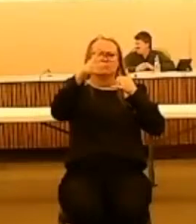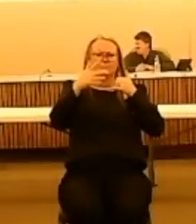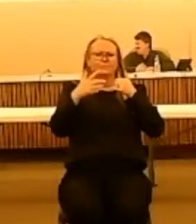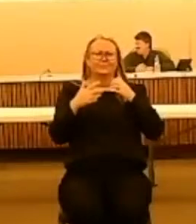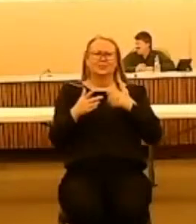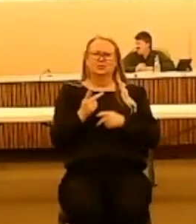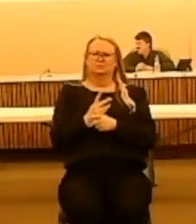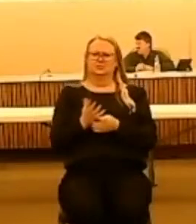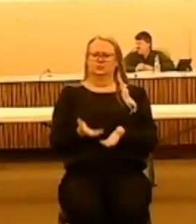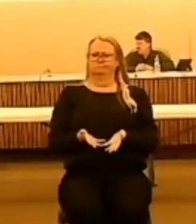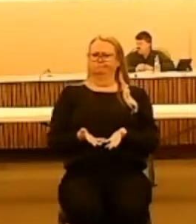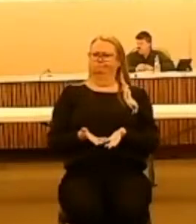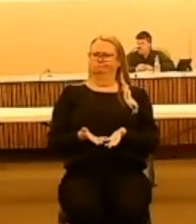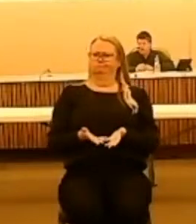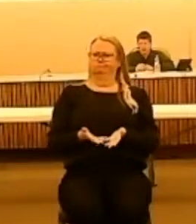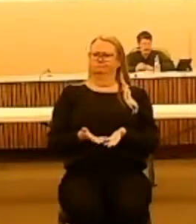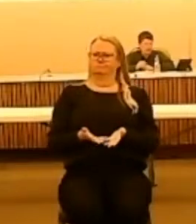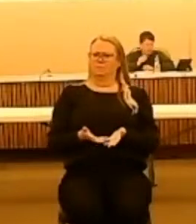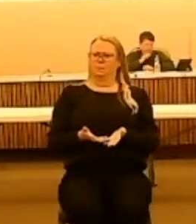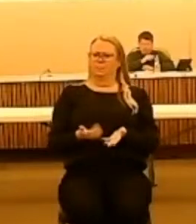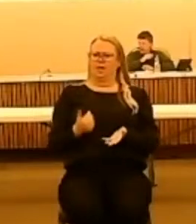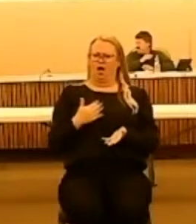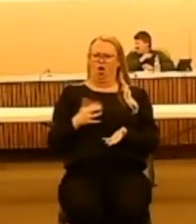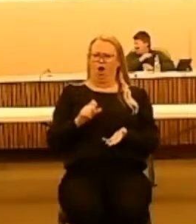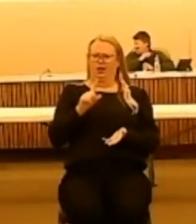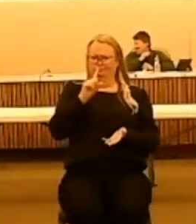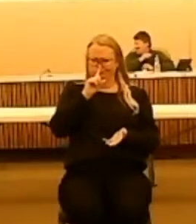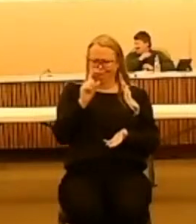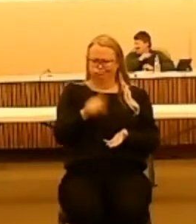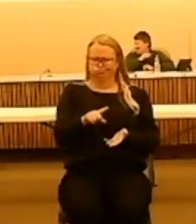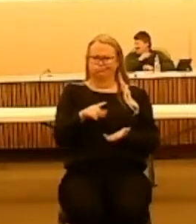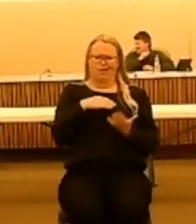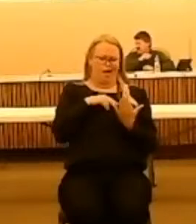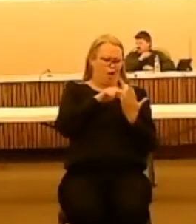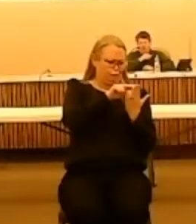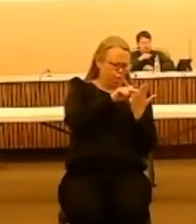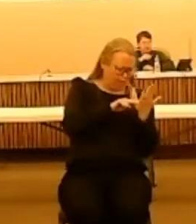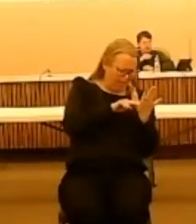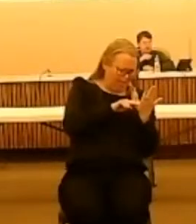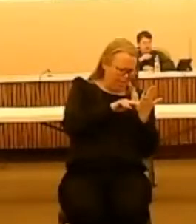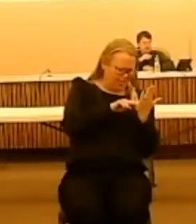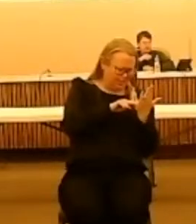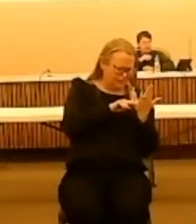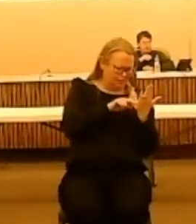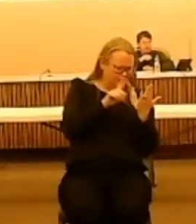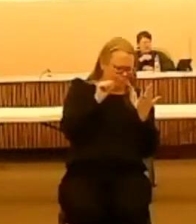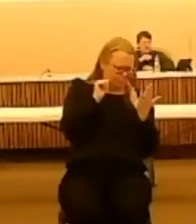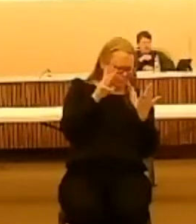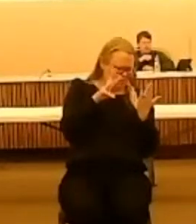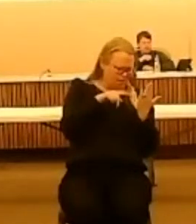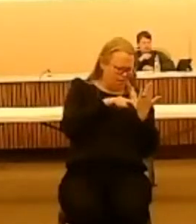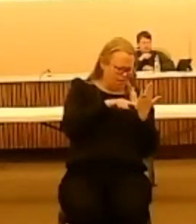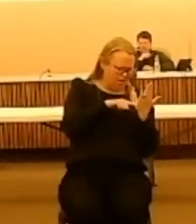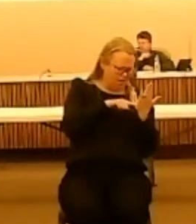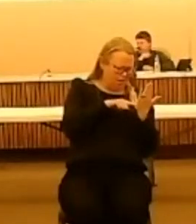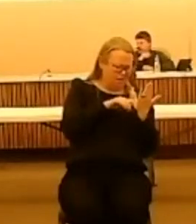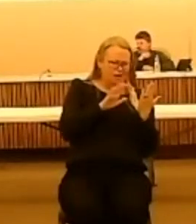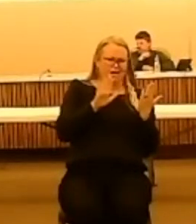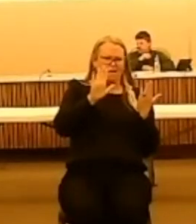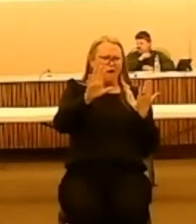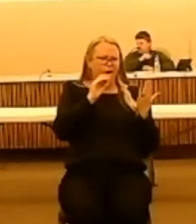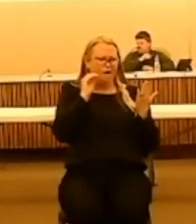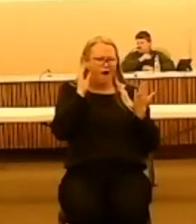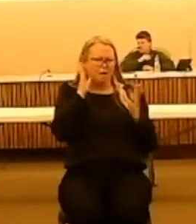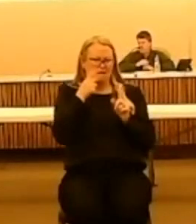There, and again, I had some of them until I went and reread that section of code that this is modifying. Mm-hmm.